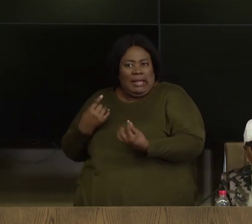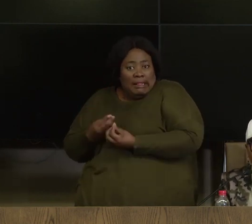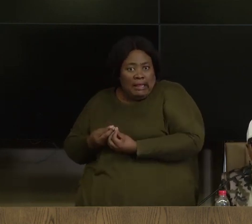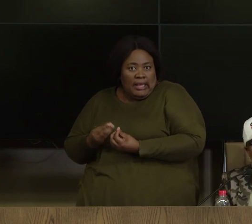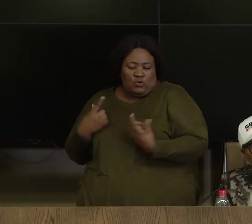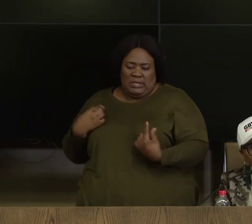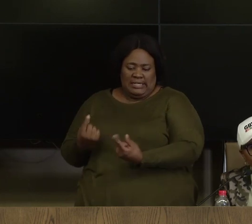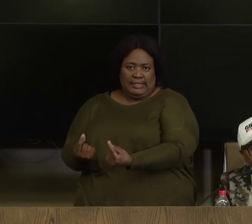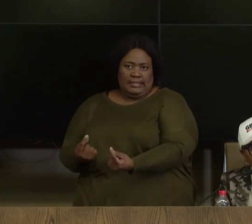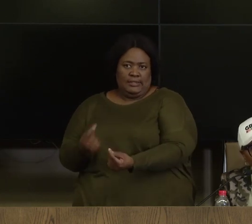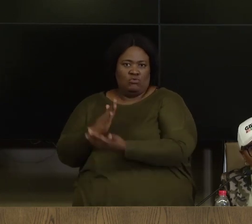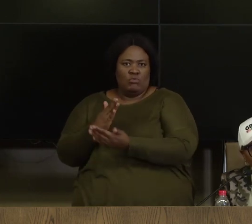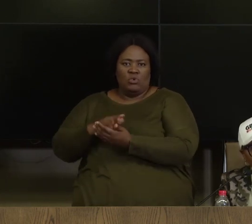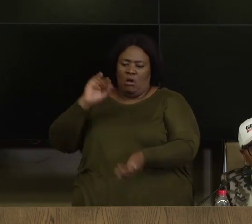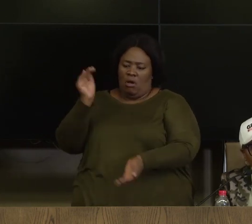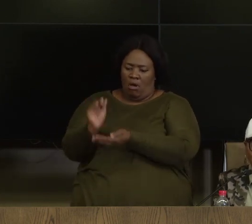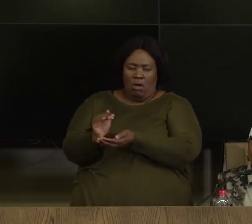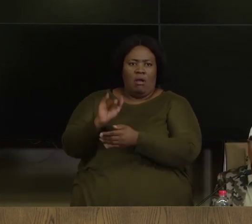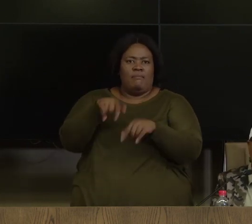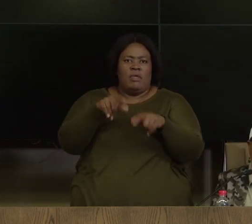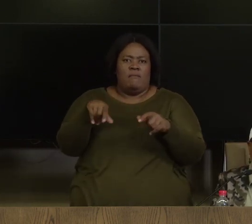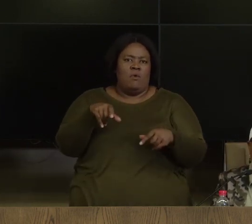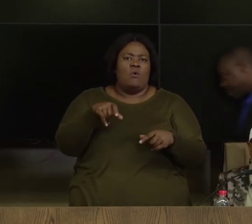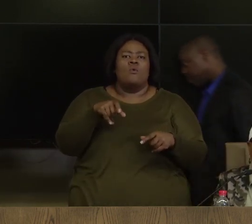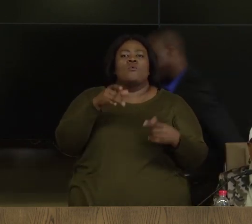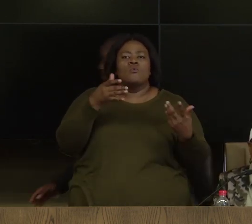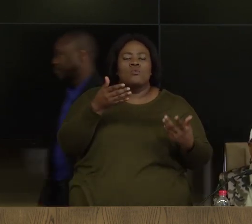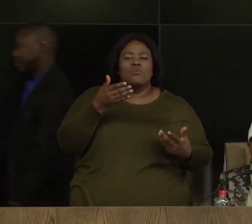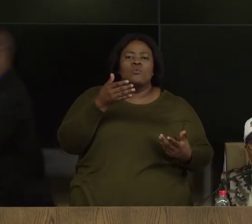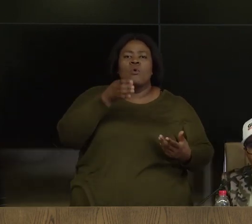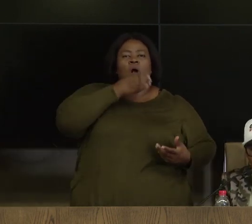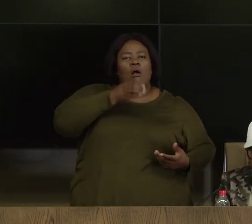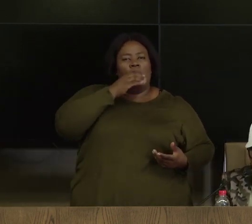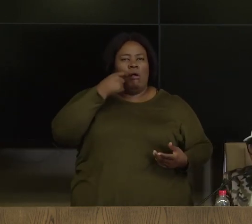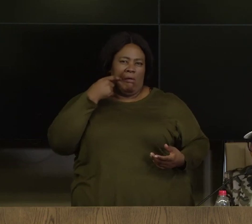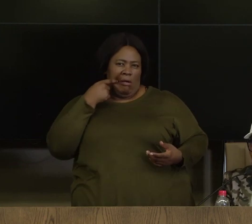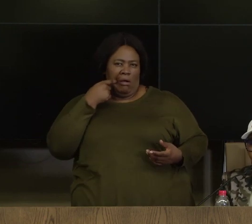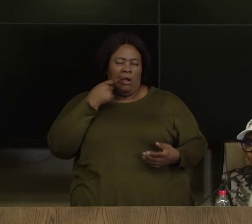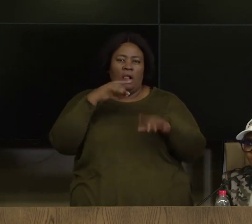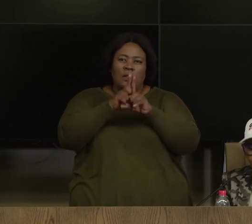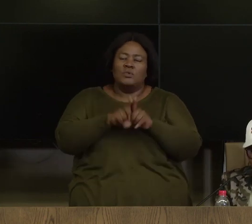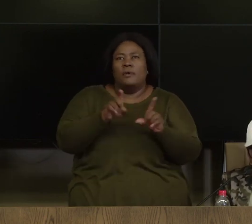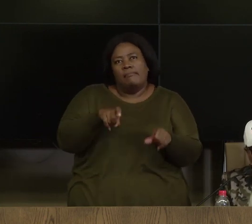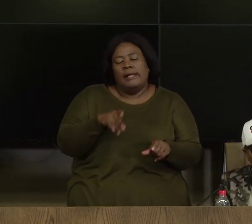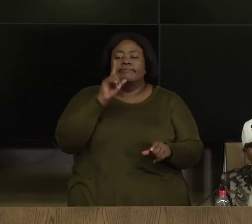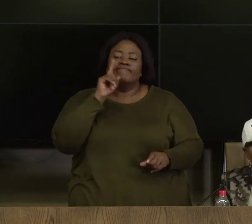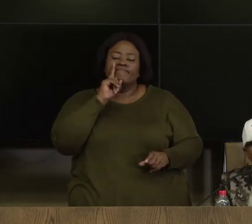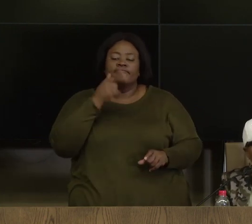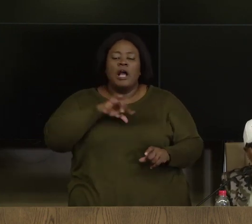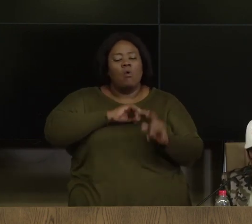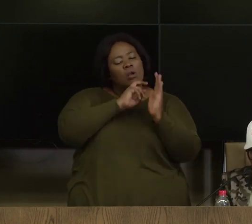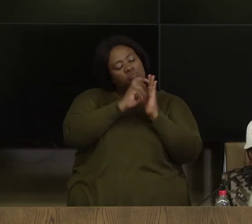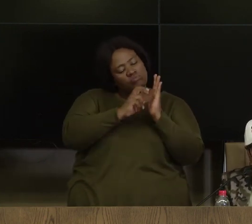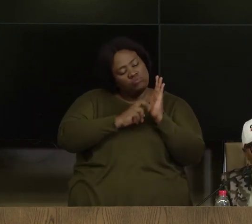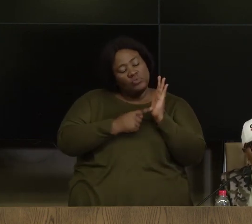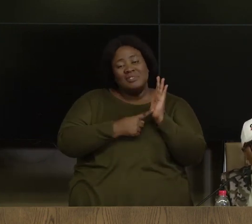alcohol? It's a disastrous situation, but it's an opportunity for us to also re-look into our regulations,